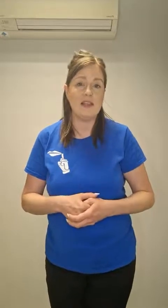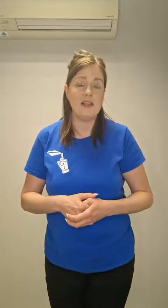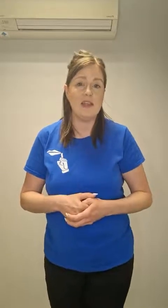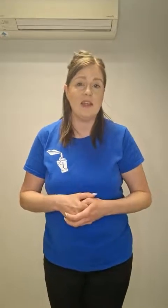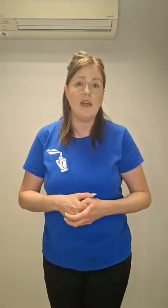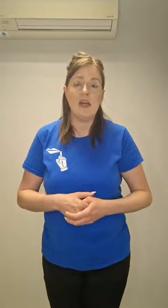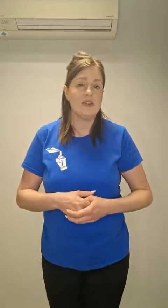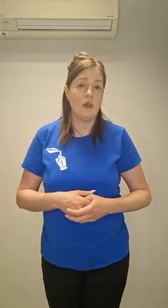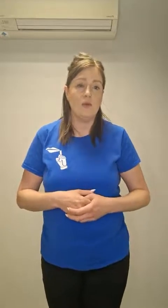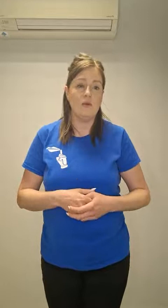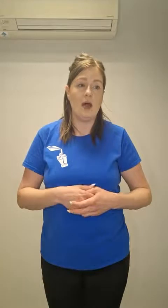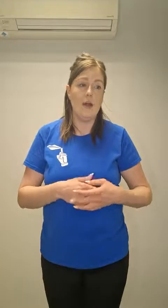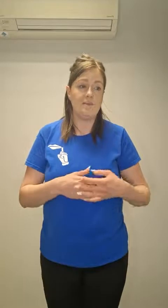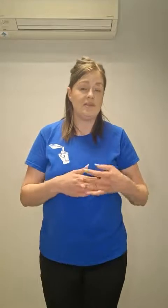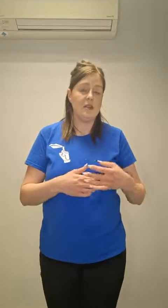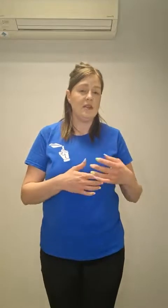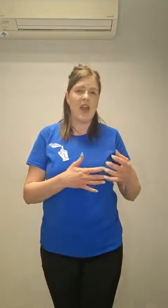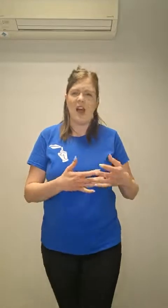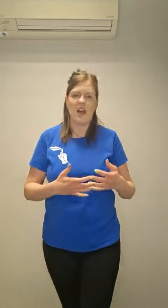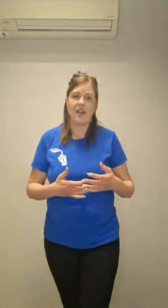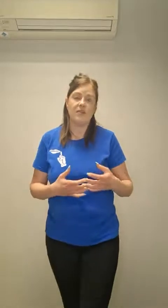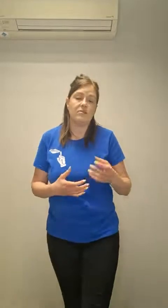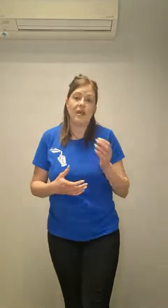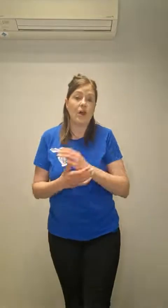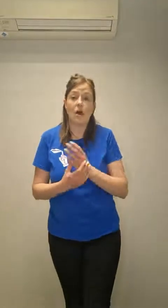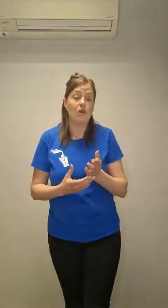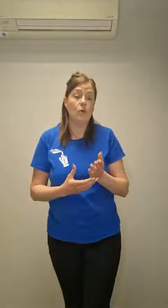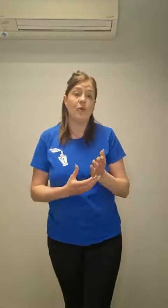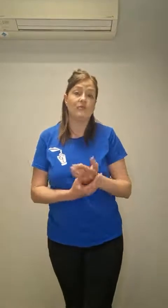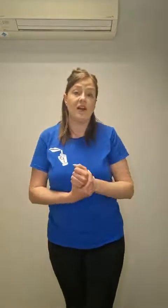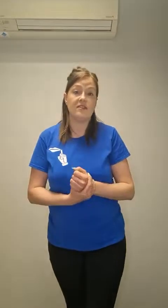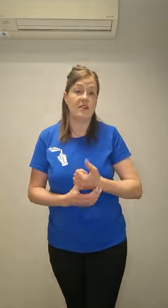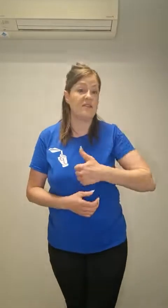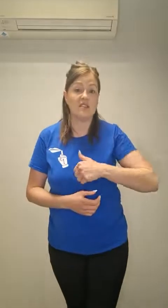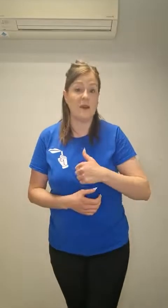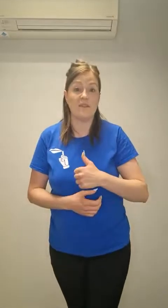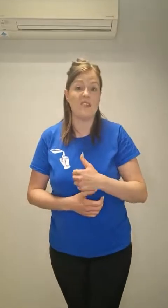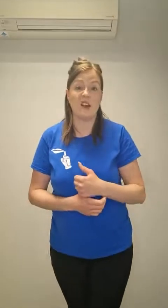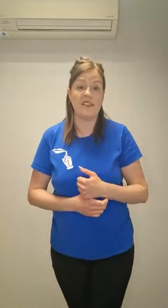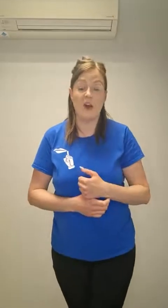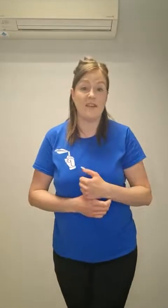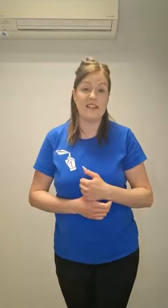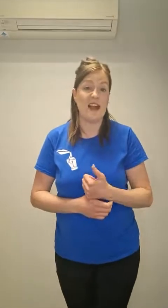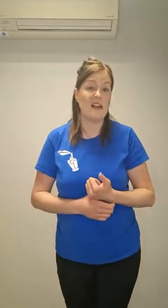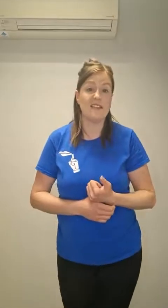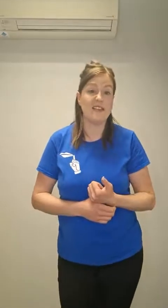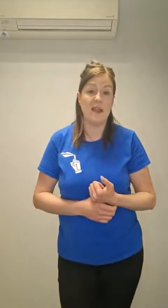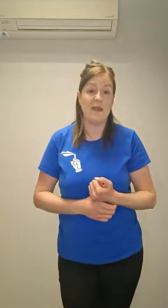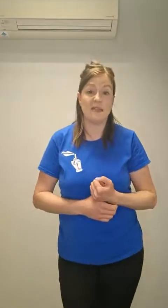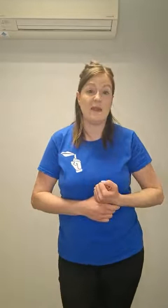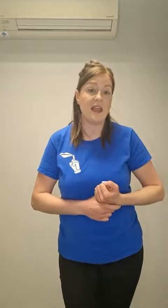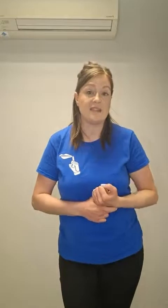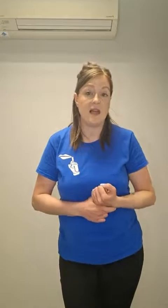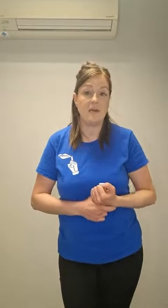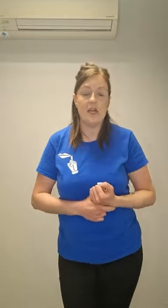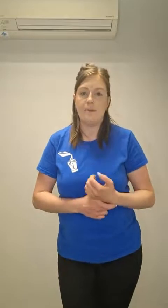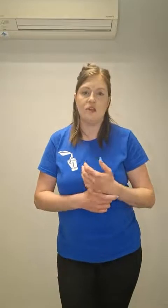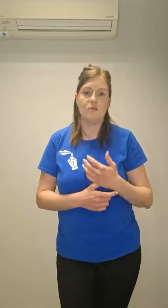easily. So yeah, you will find that some of the signs are exactly the same as BSL, because we